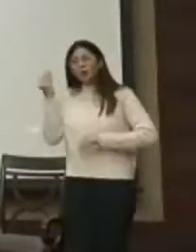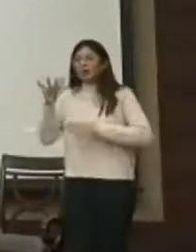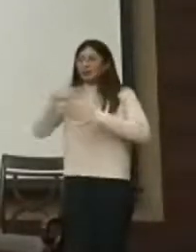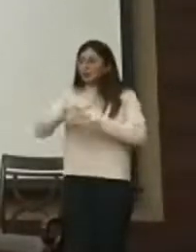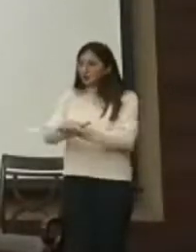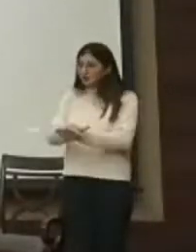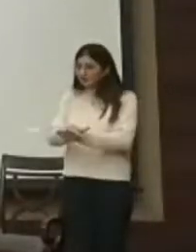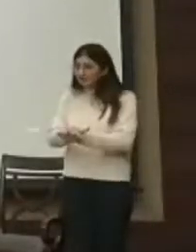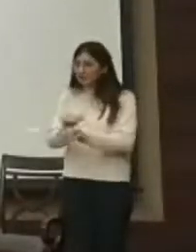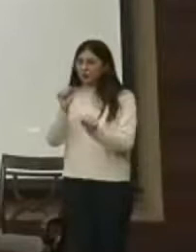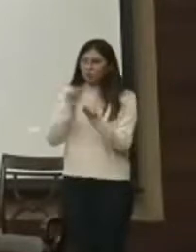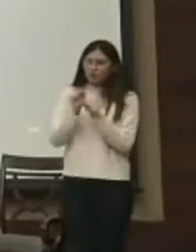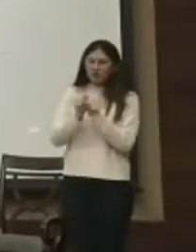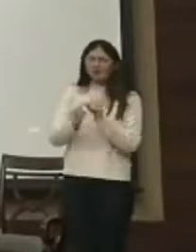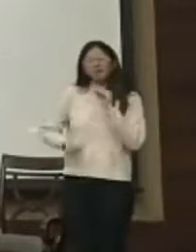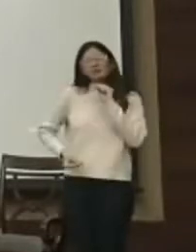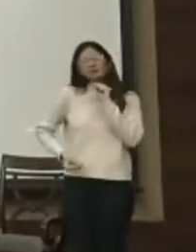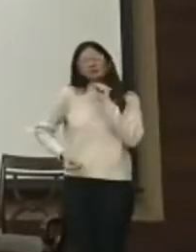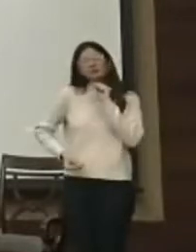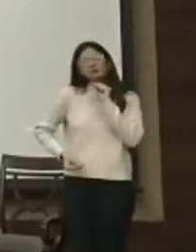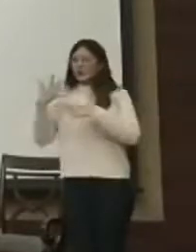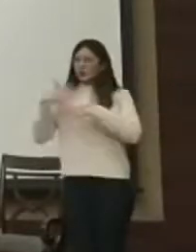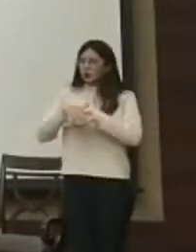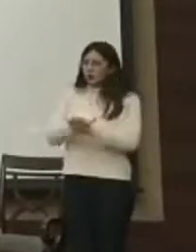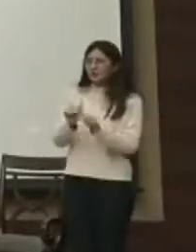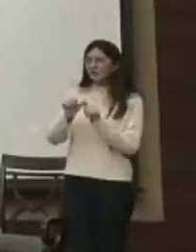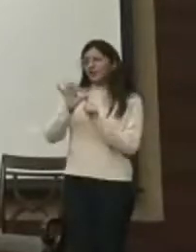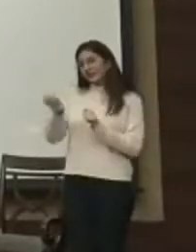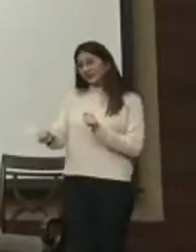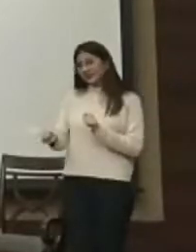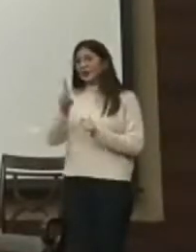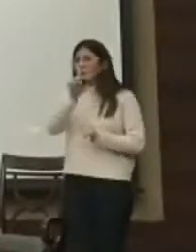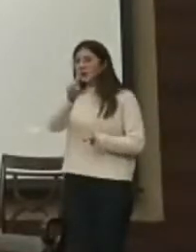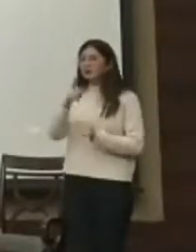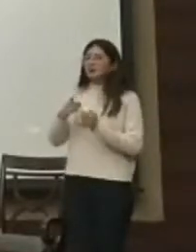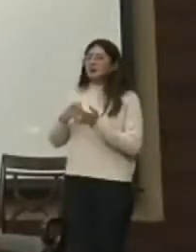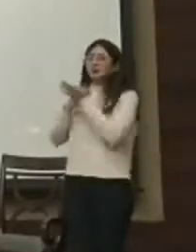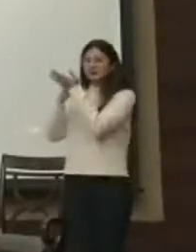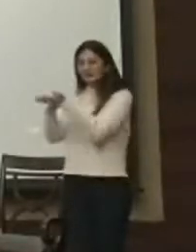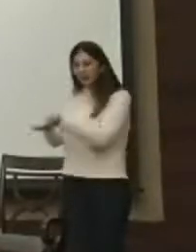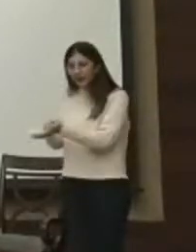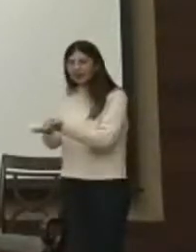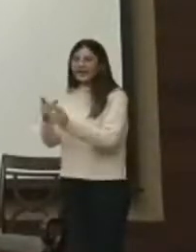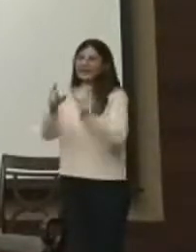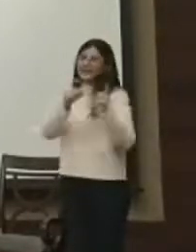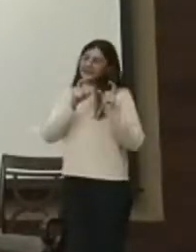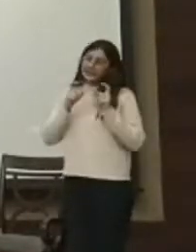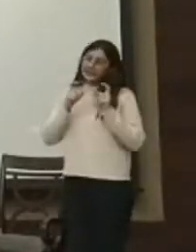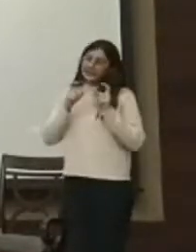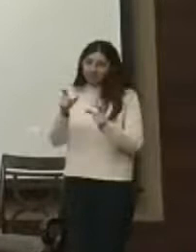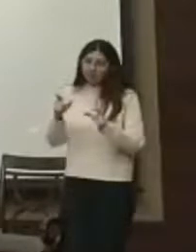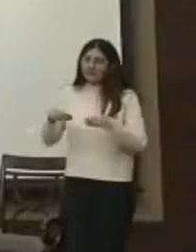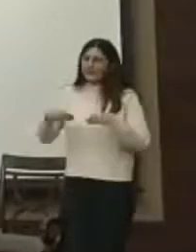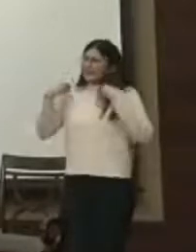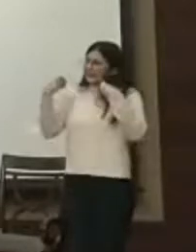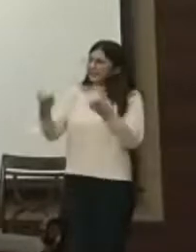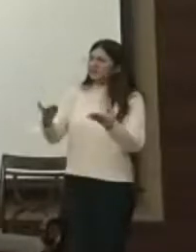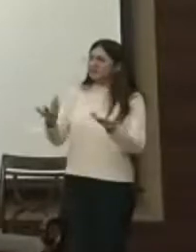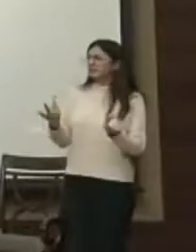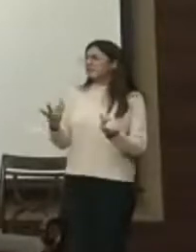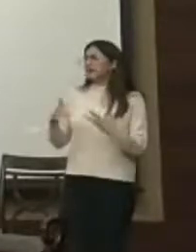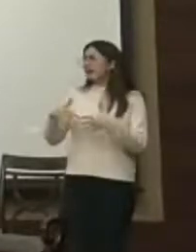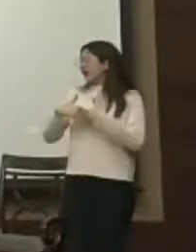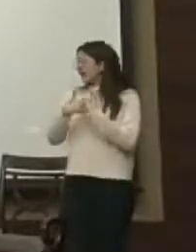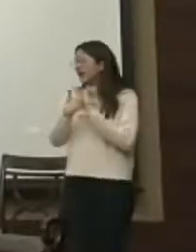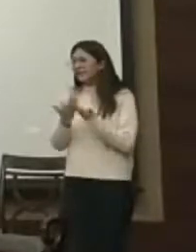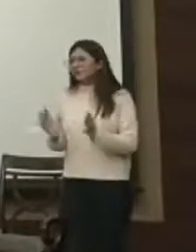towards inclusivity and access built on mutual respect and care, and to facilitate platforms such as this